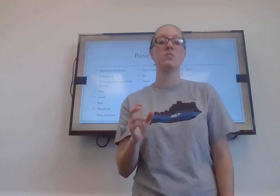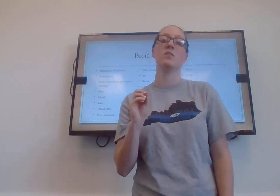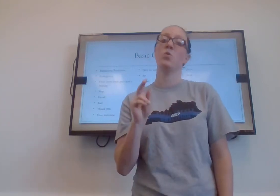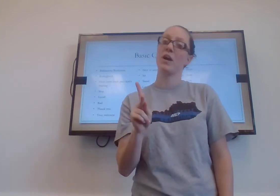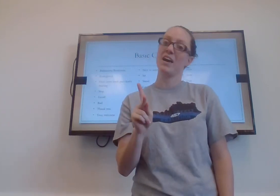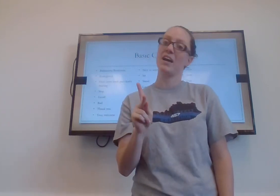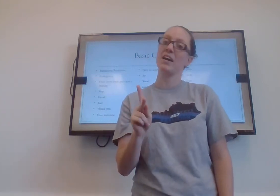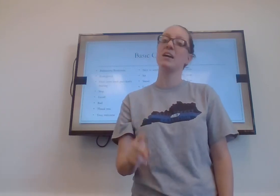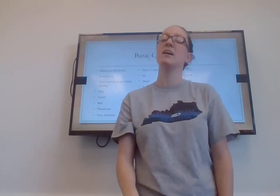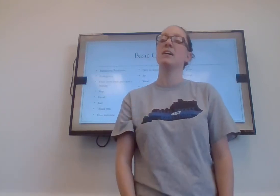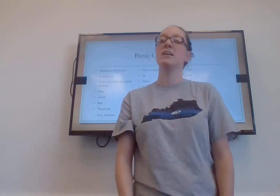feeling okay?